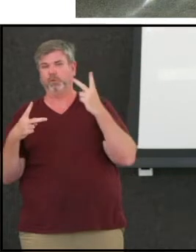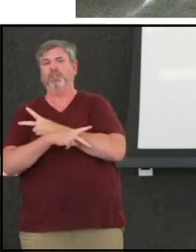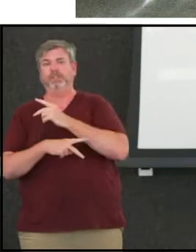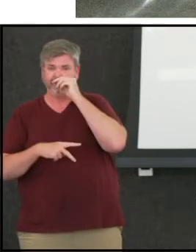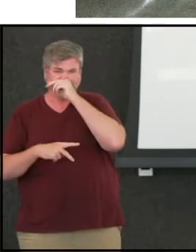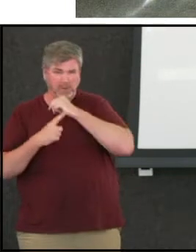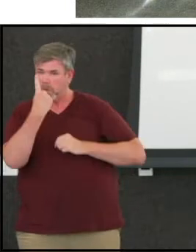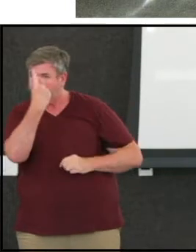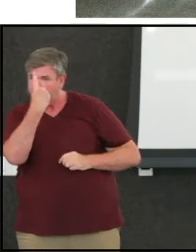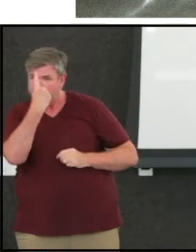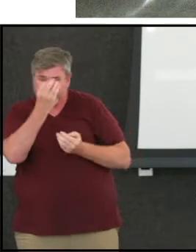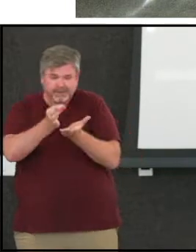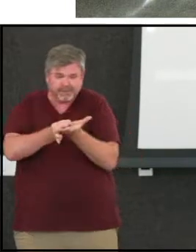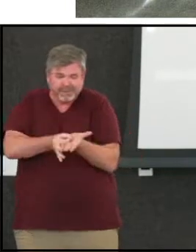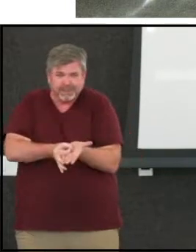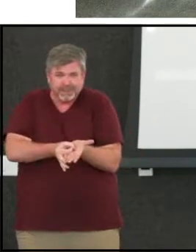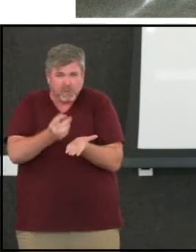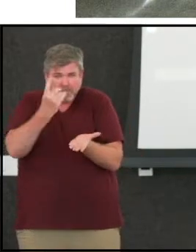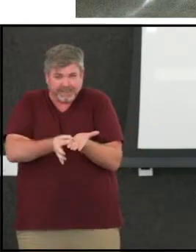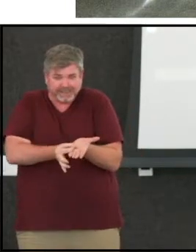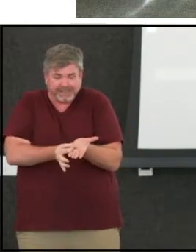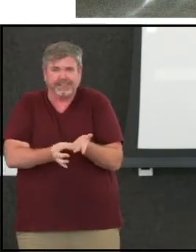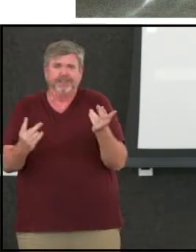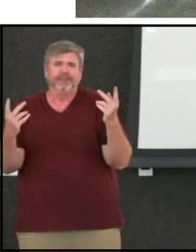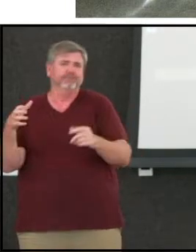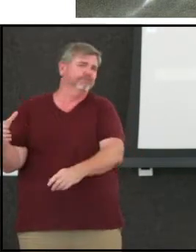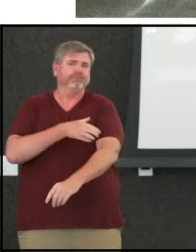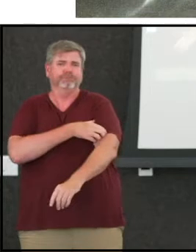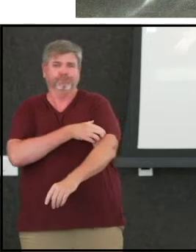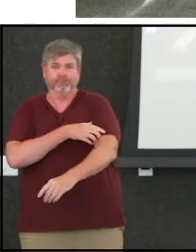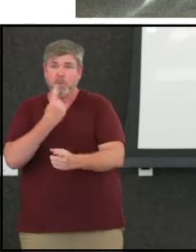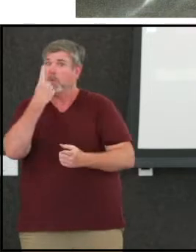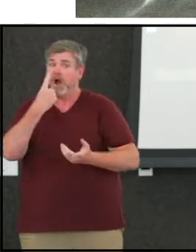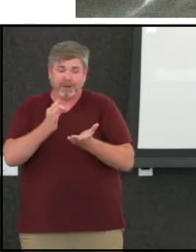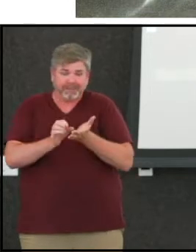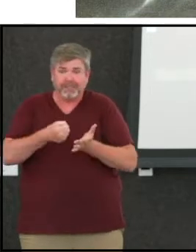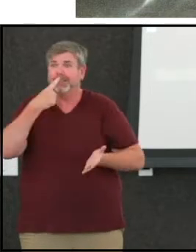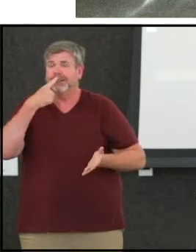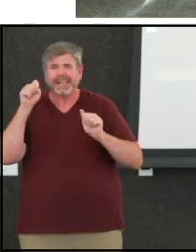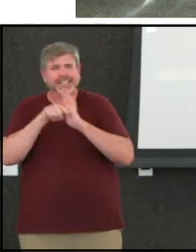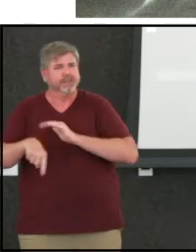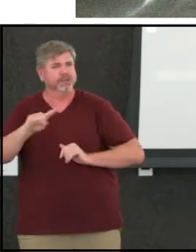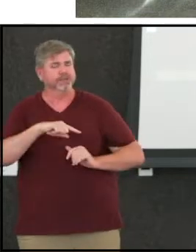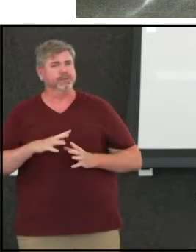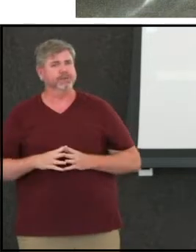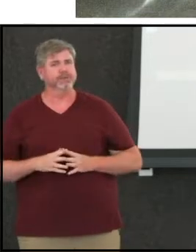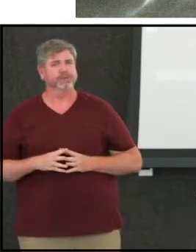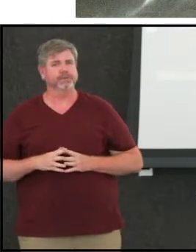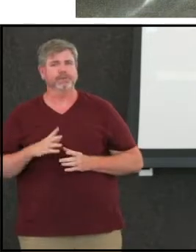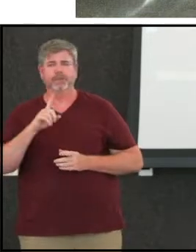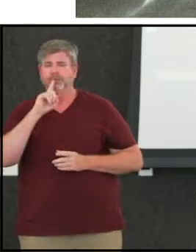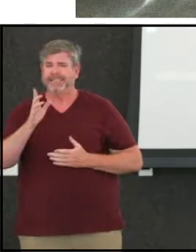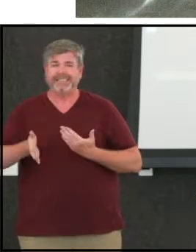less than half a milligram or less could kill you. So it is very inexpensive to produce,